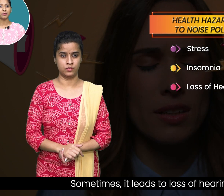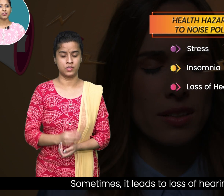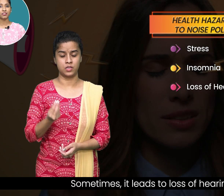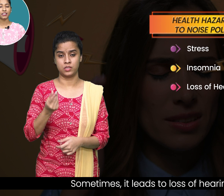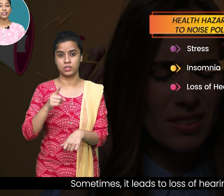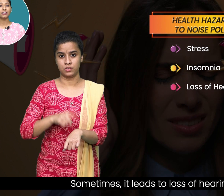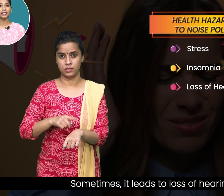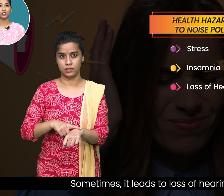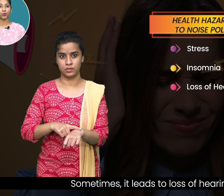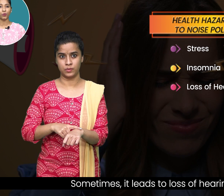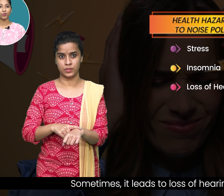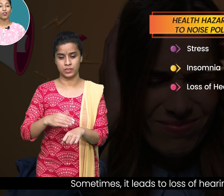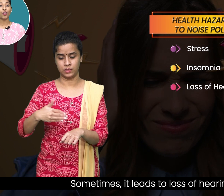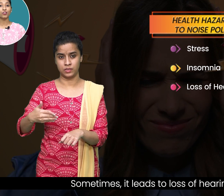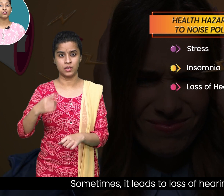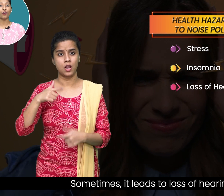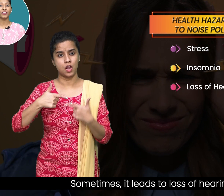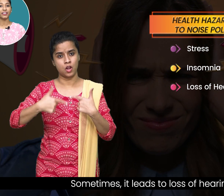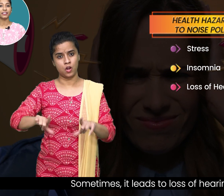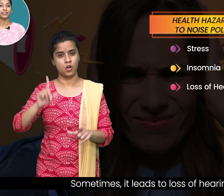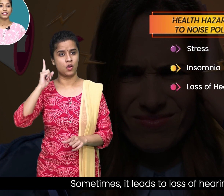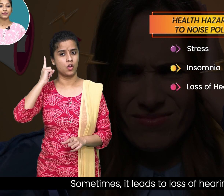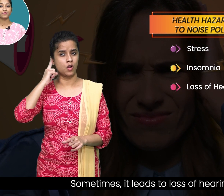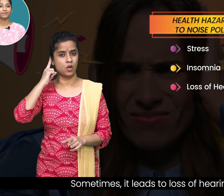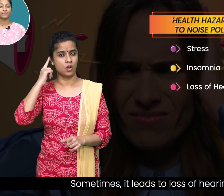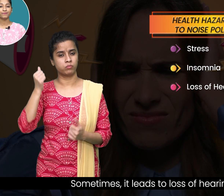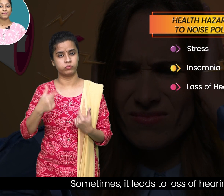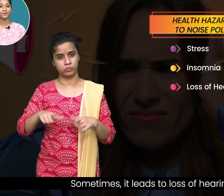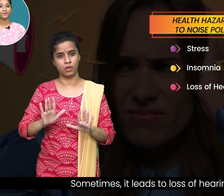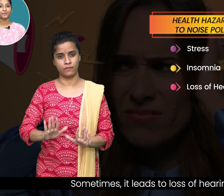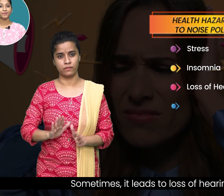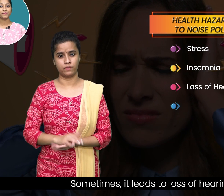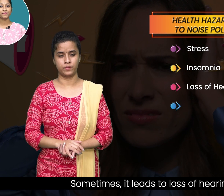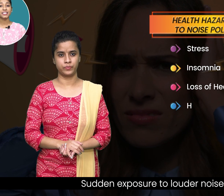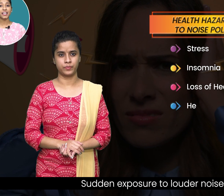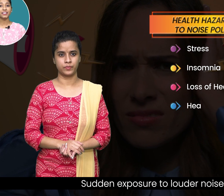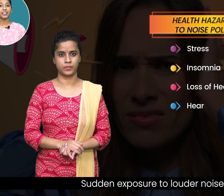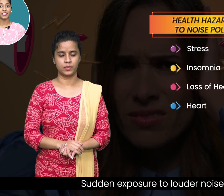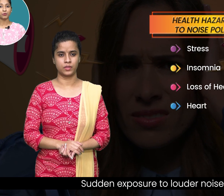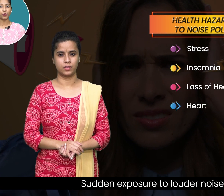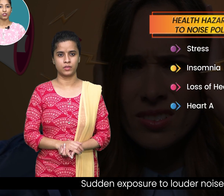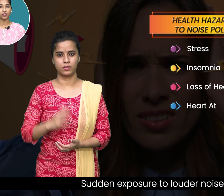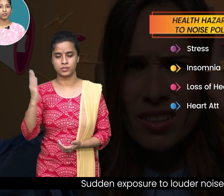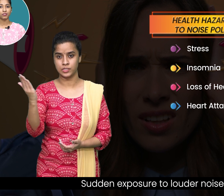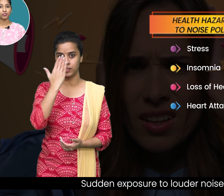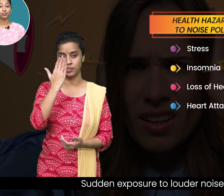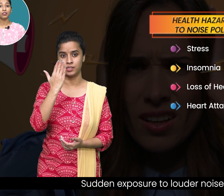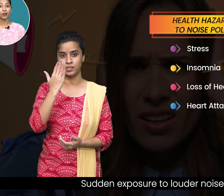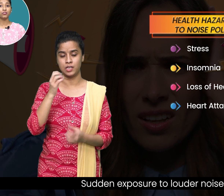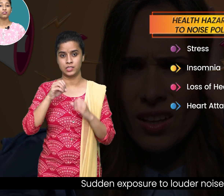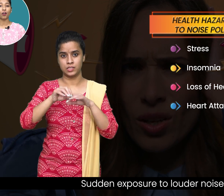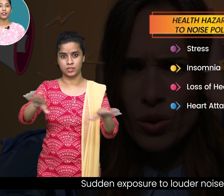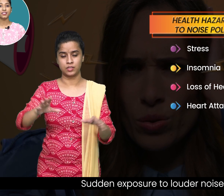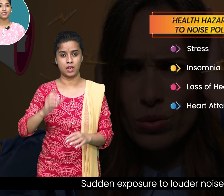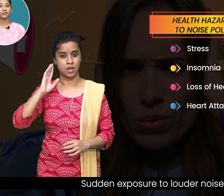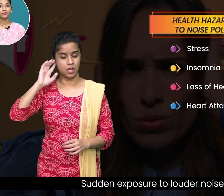Sometimes it leads to loss of hearing. Sudden exposure to